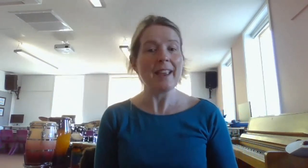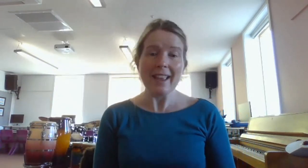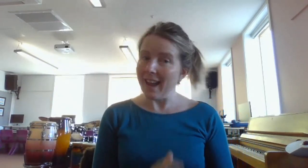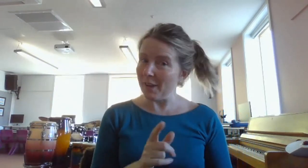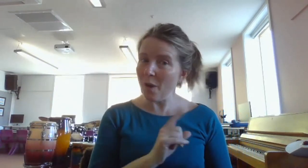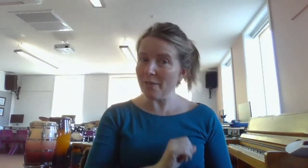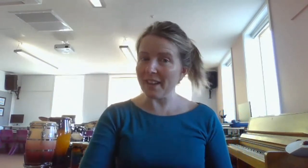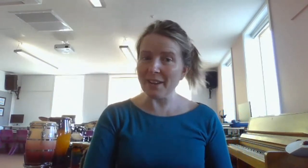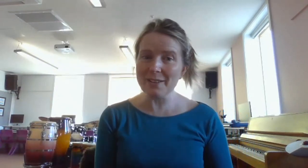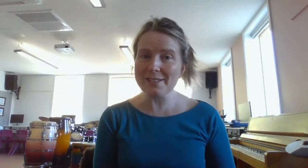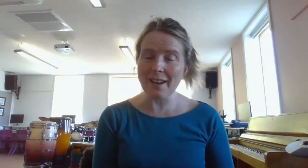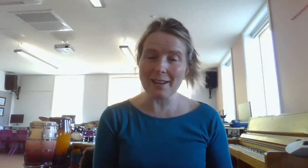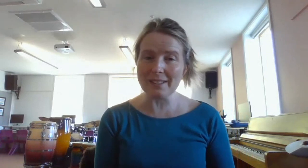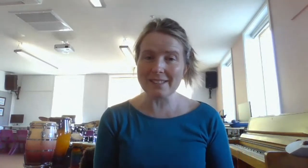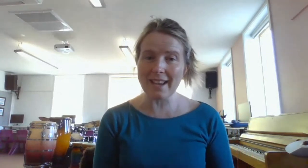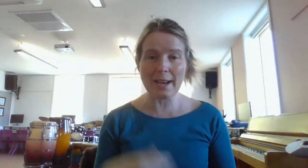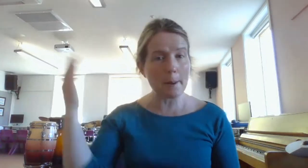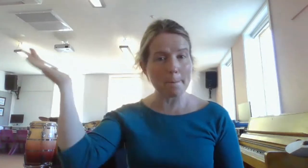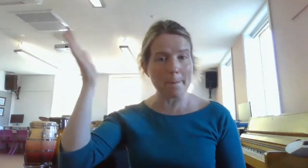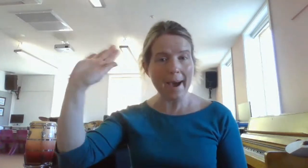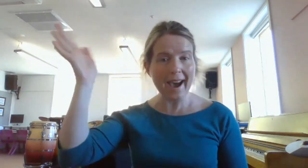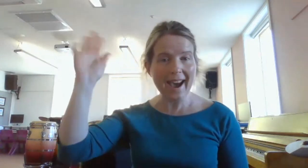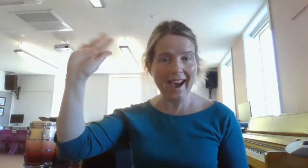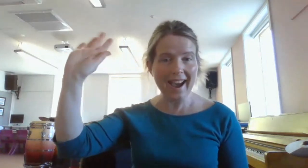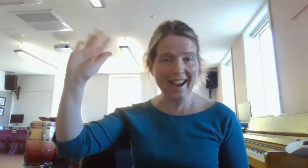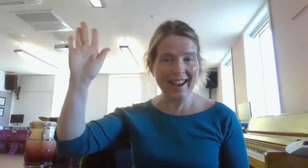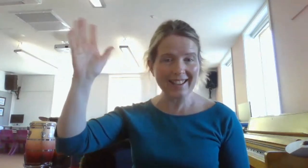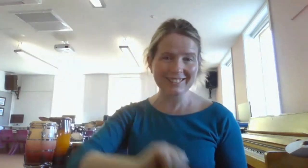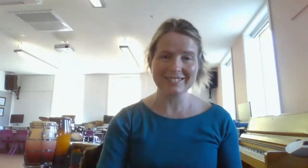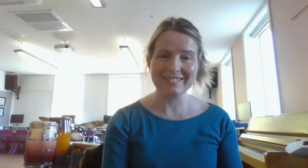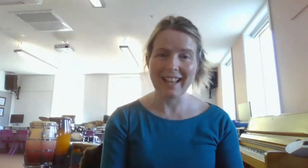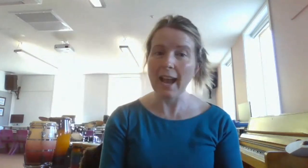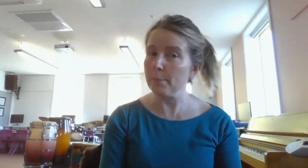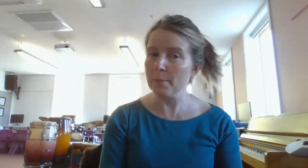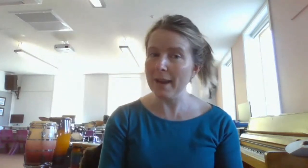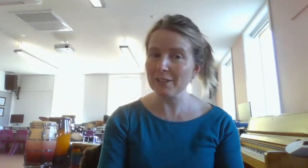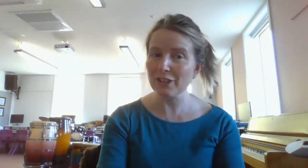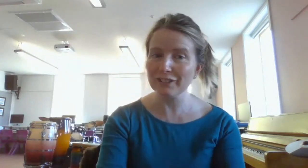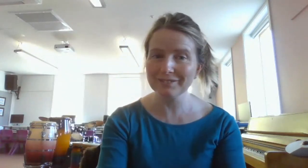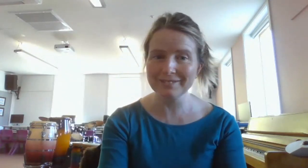And on that note, I'm going to say bye. Happy Makaton.